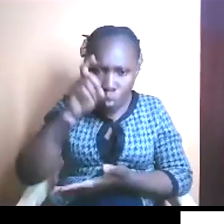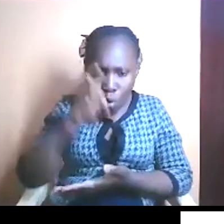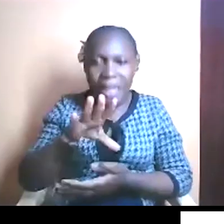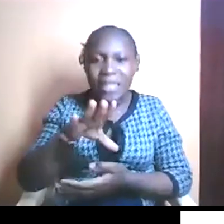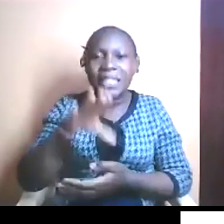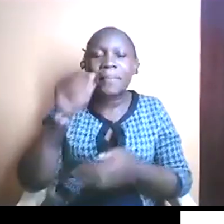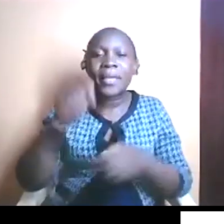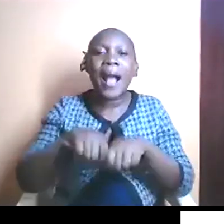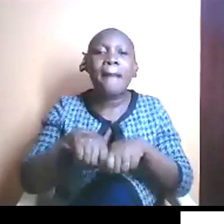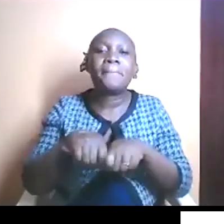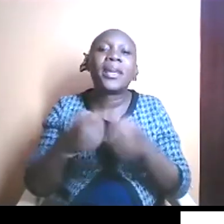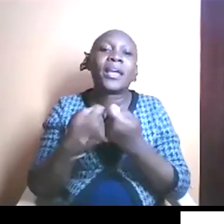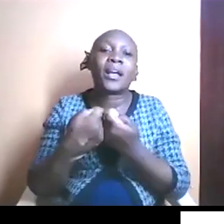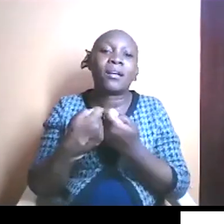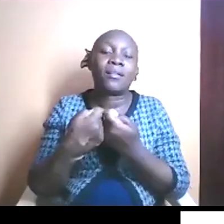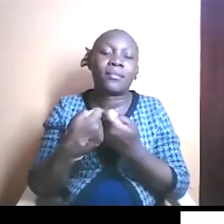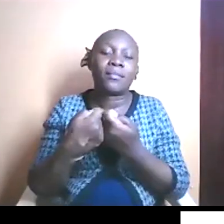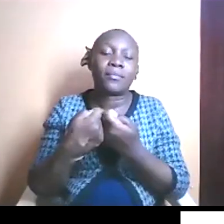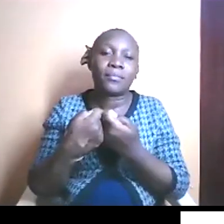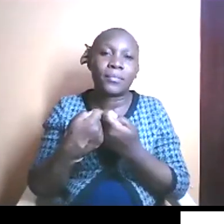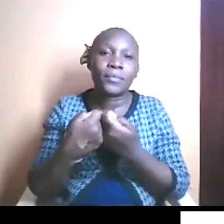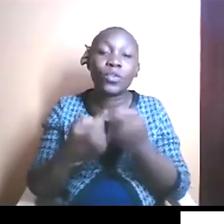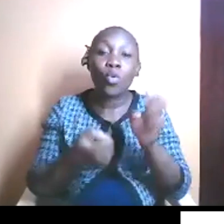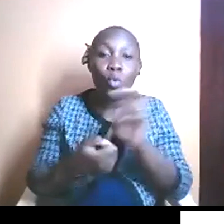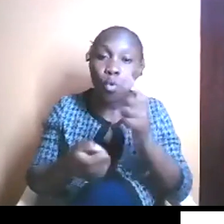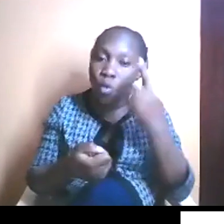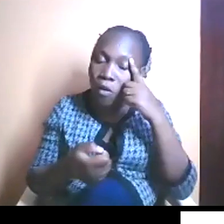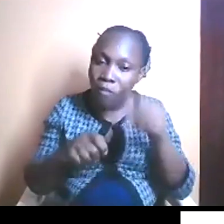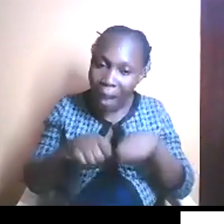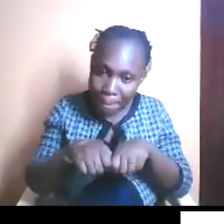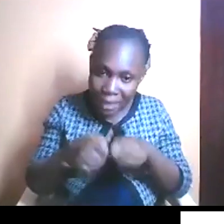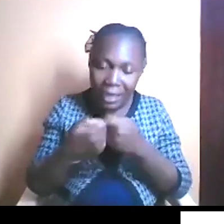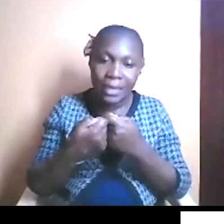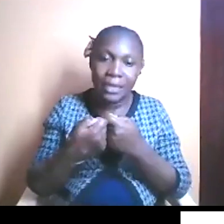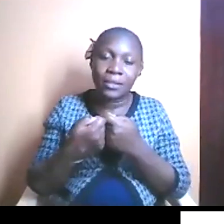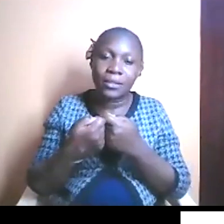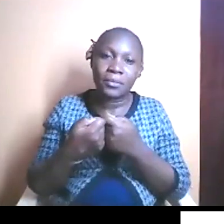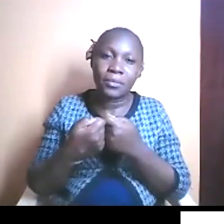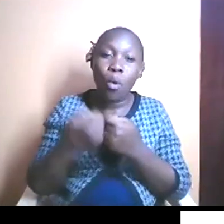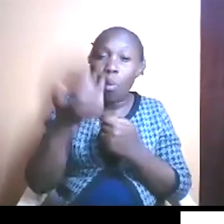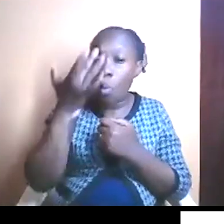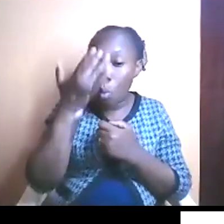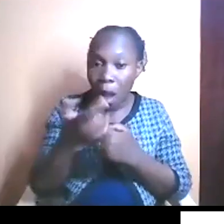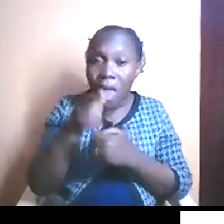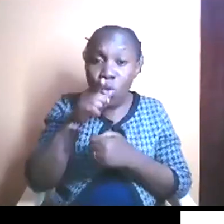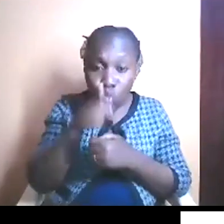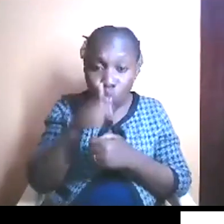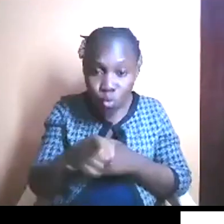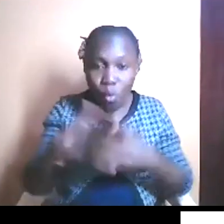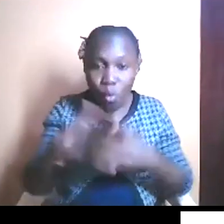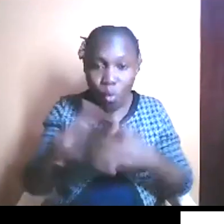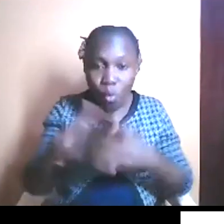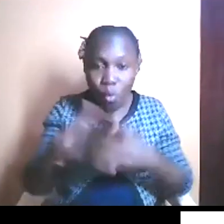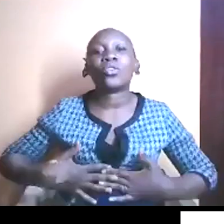there doesn't seem to be any break in sight. You want to give yourself space. The reason is you're human.